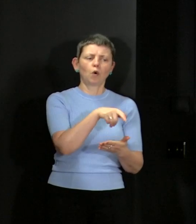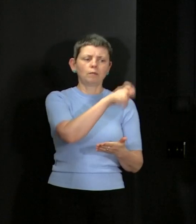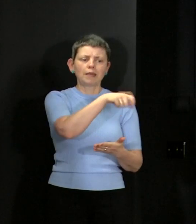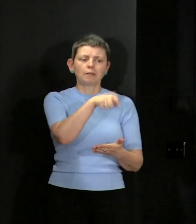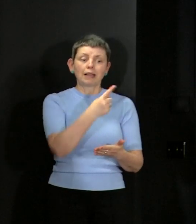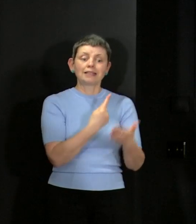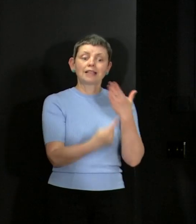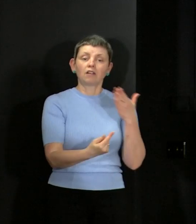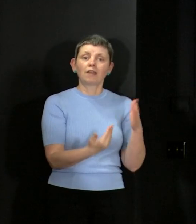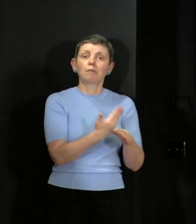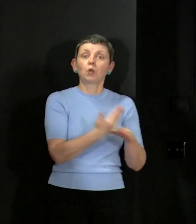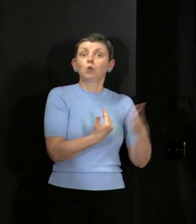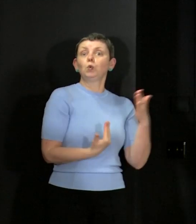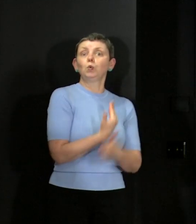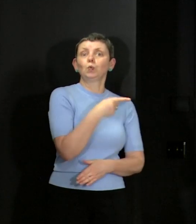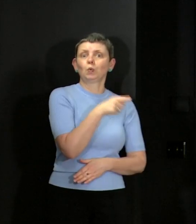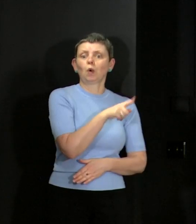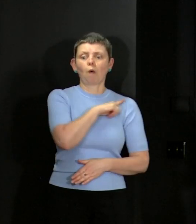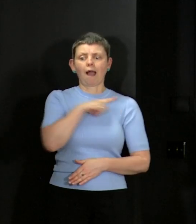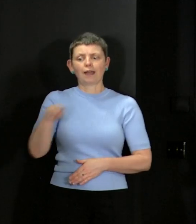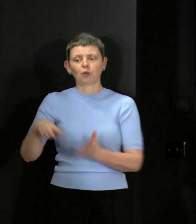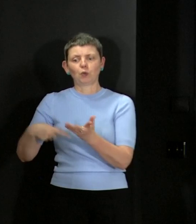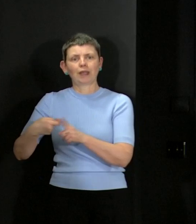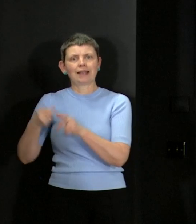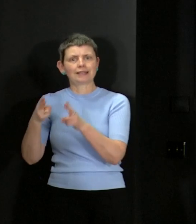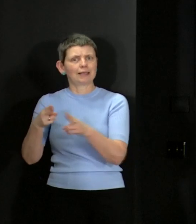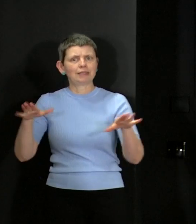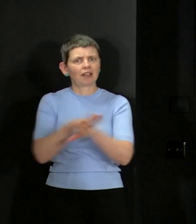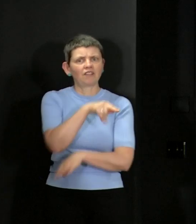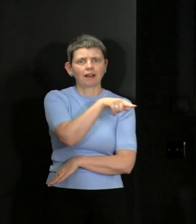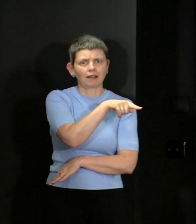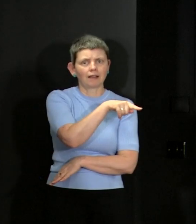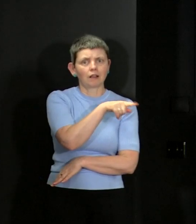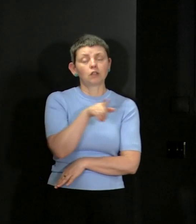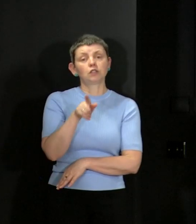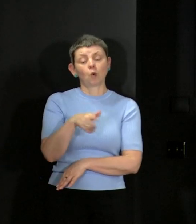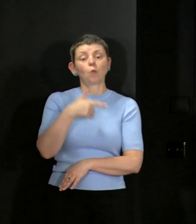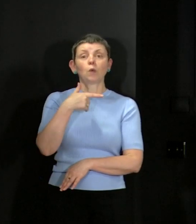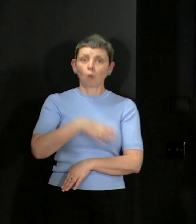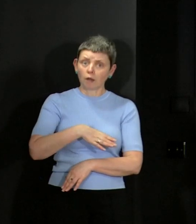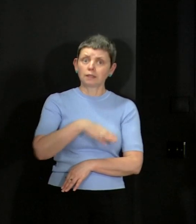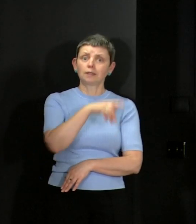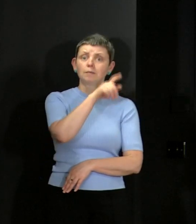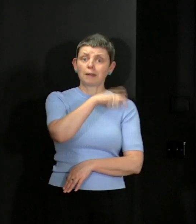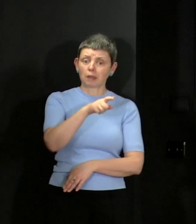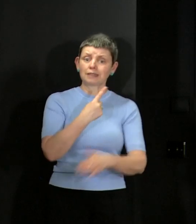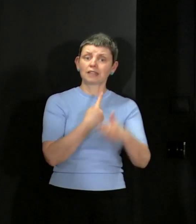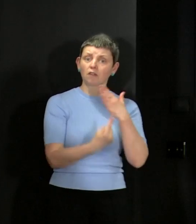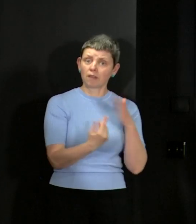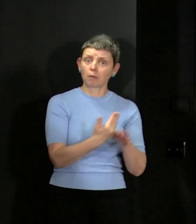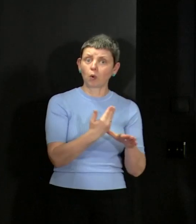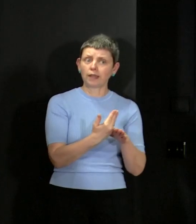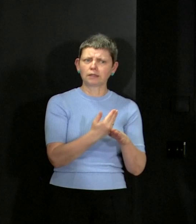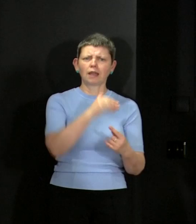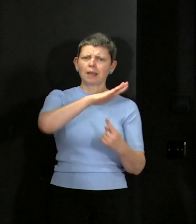scheme hadn't covered. So we want people to be able to carry out their professions. We want the self-employed, who are an